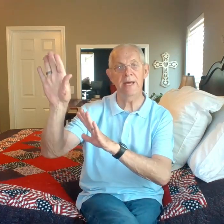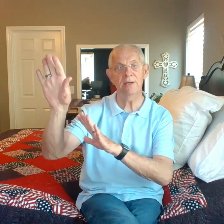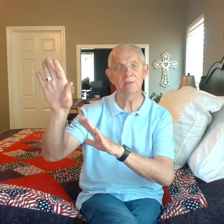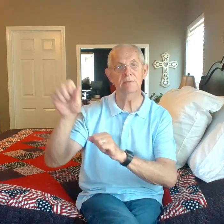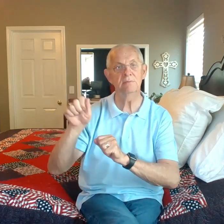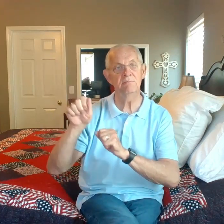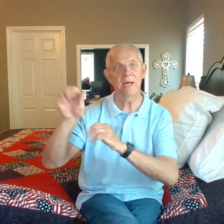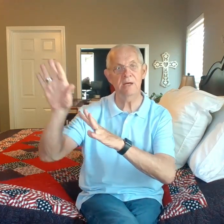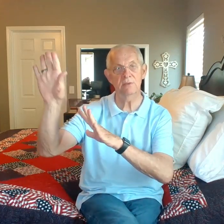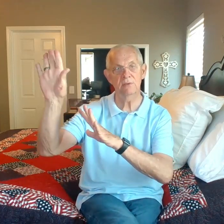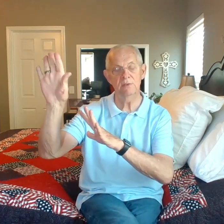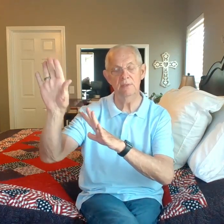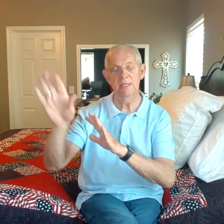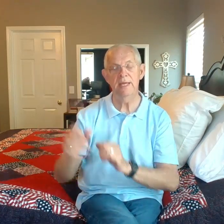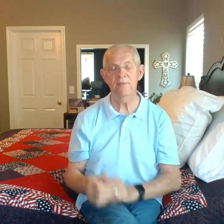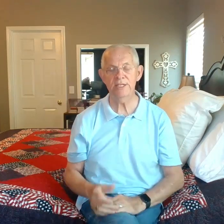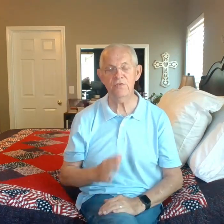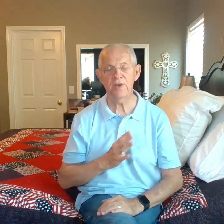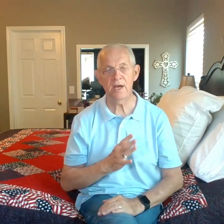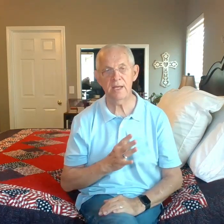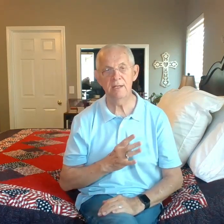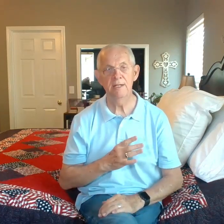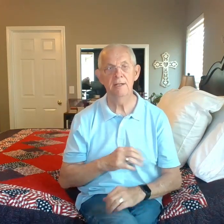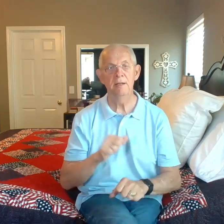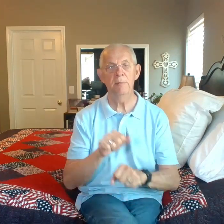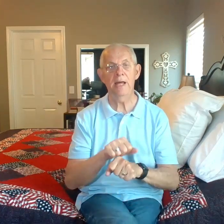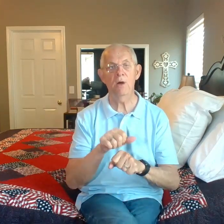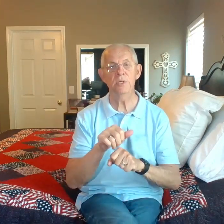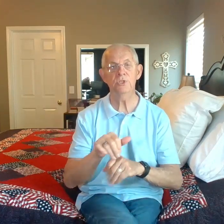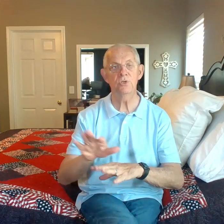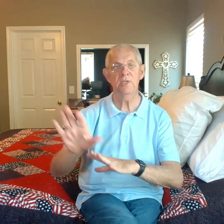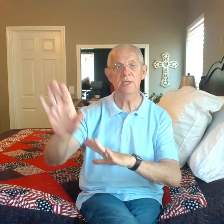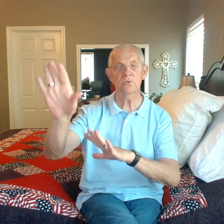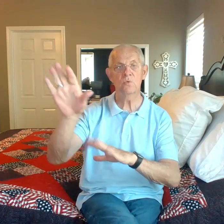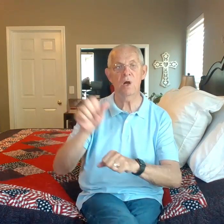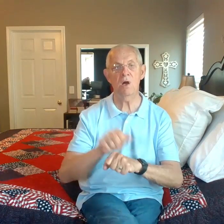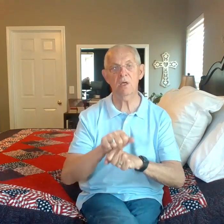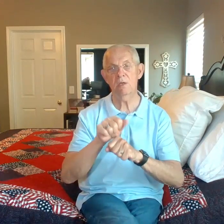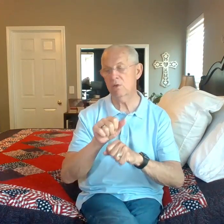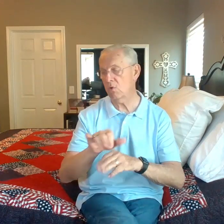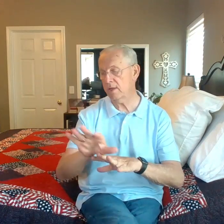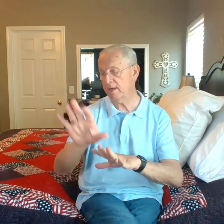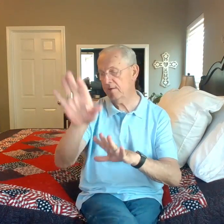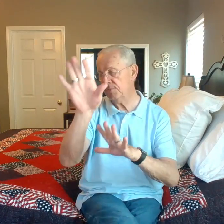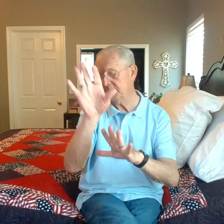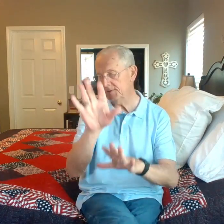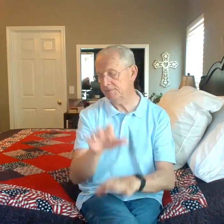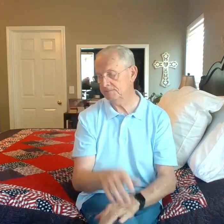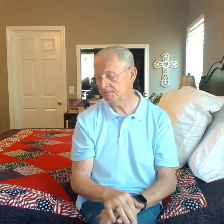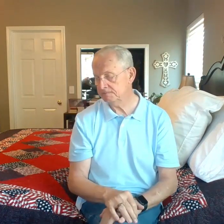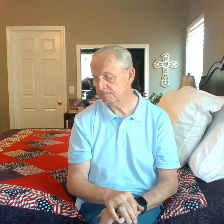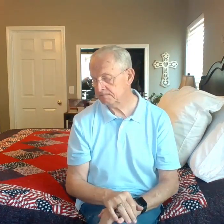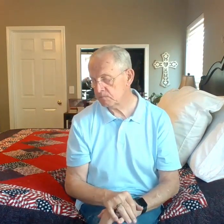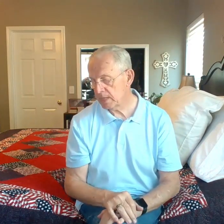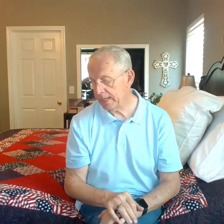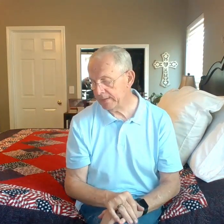mountain, mountain, and that's fine, but I always do this, rock going up. And